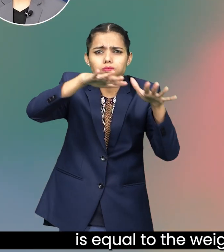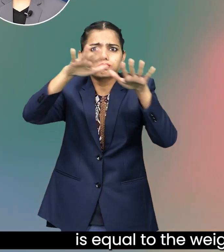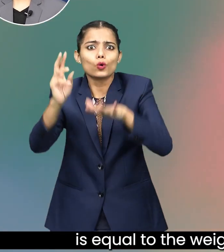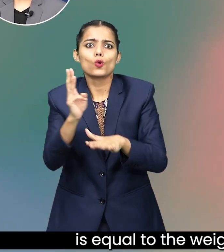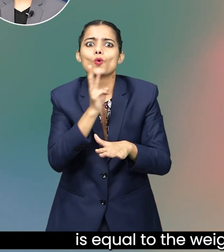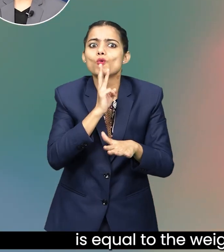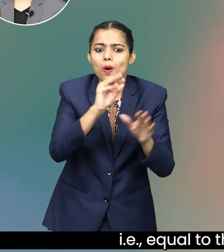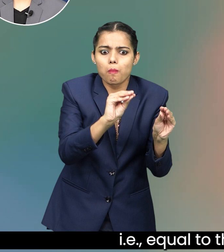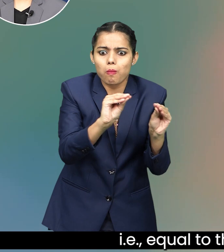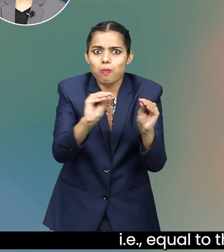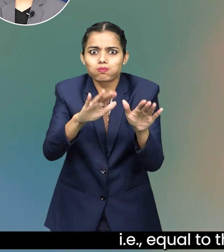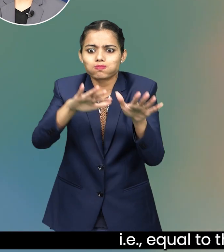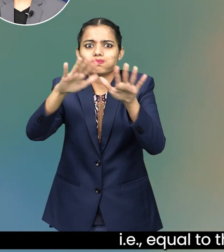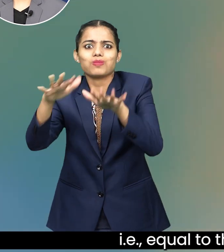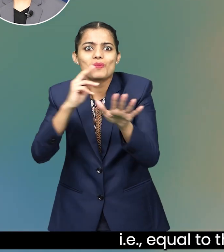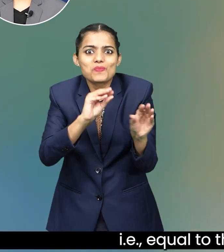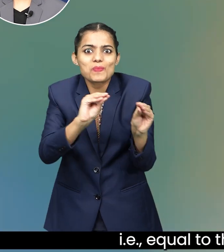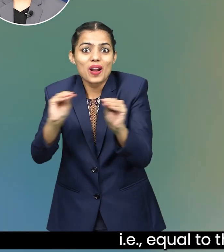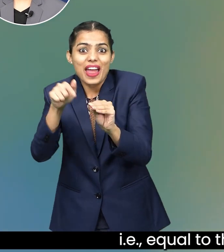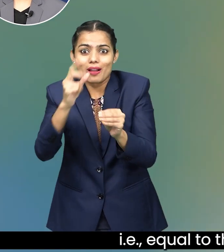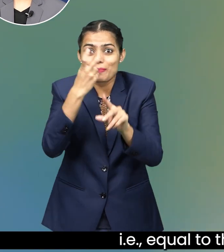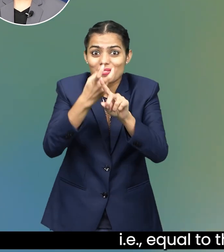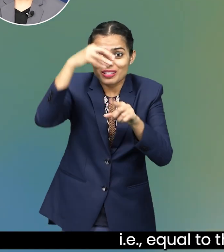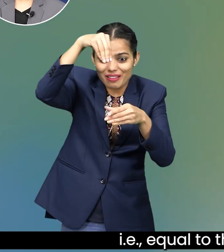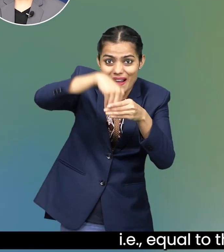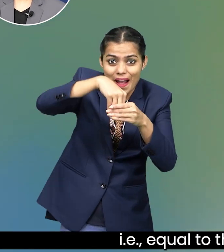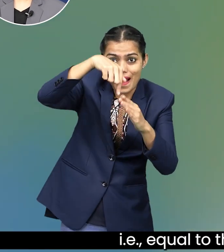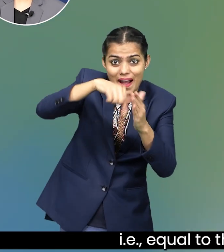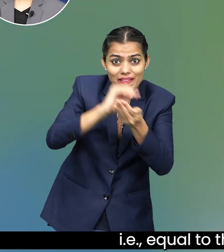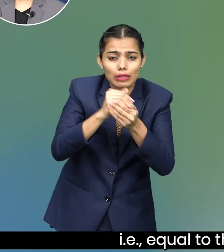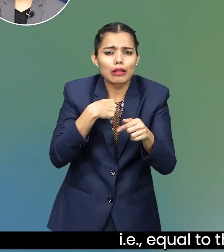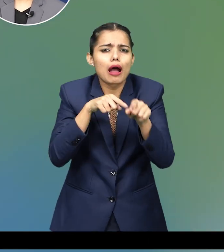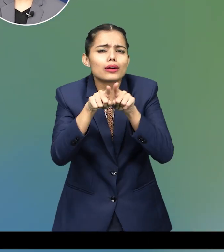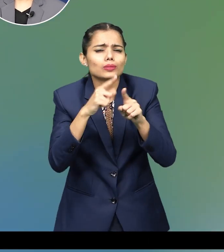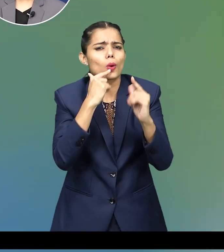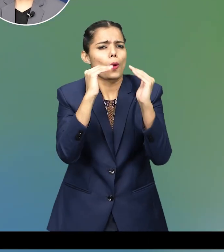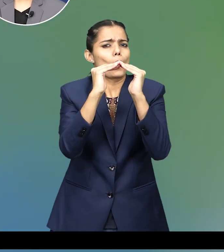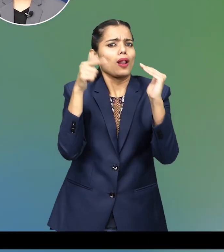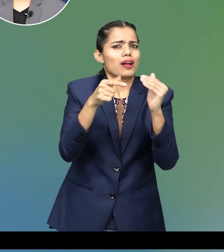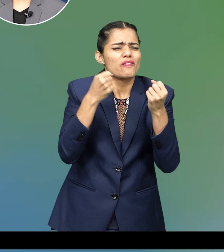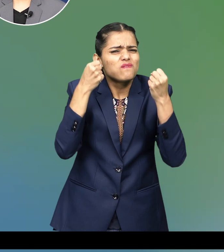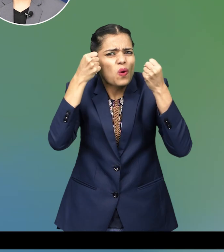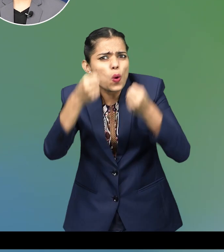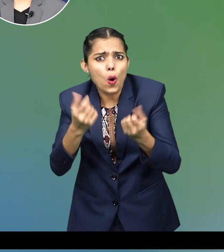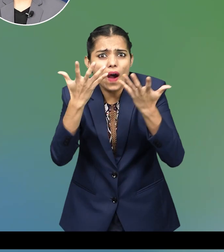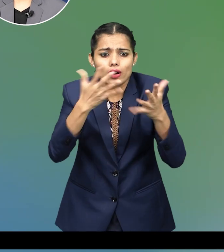is equal to the force of buoyancy exerted by the water